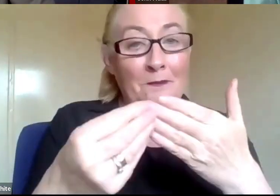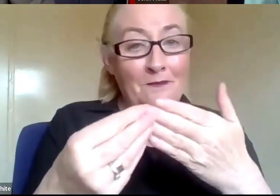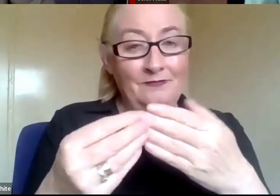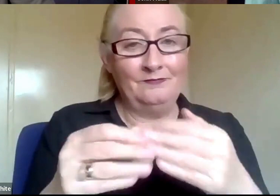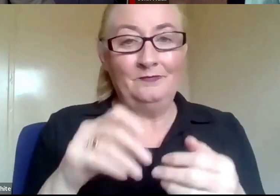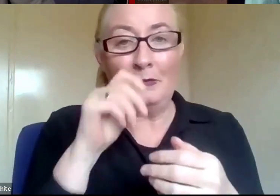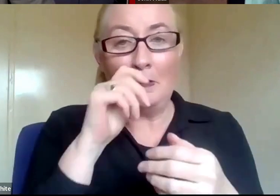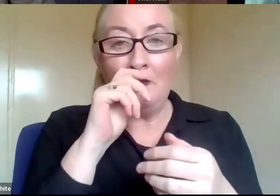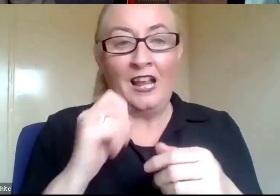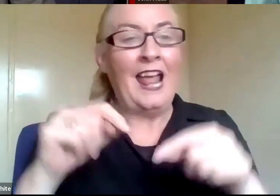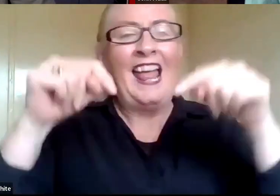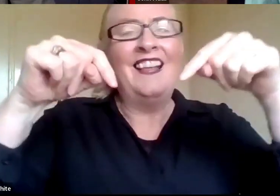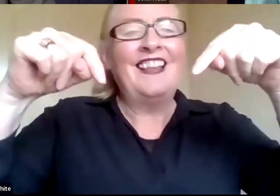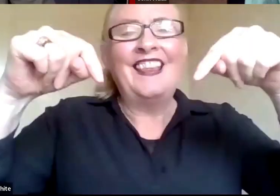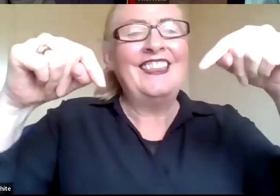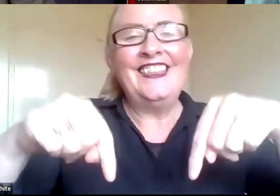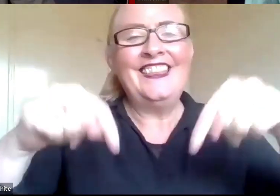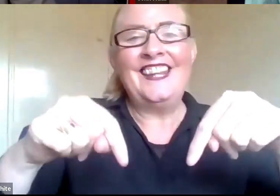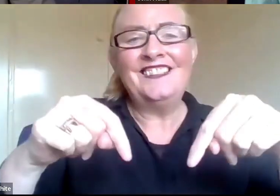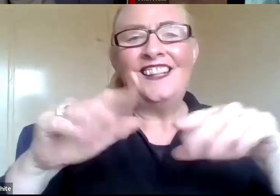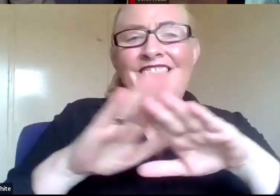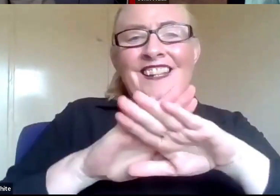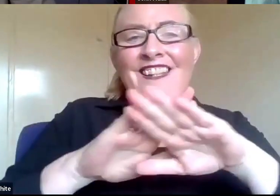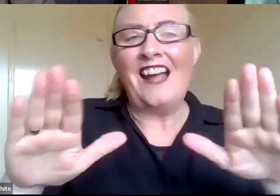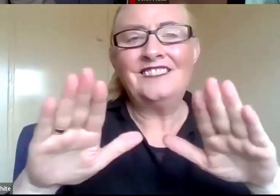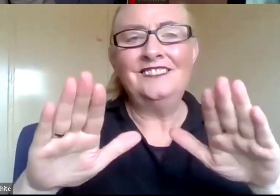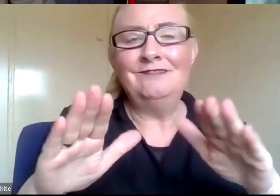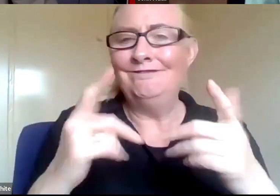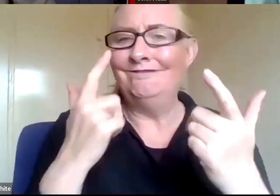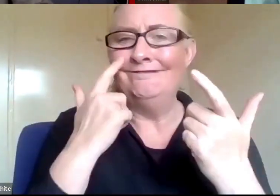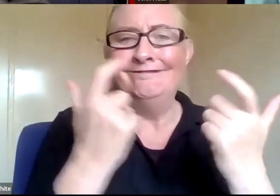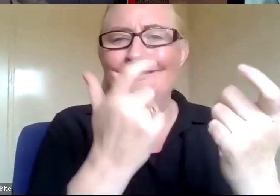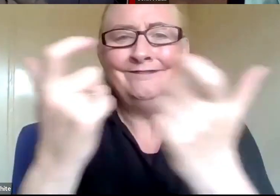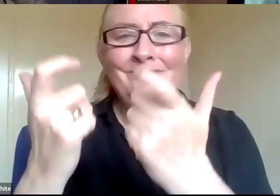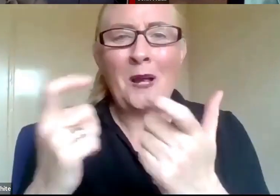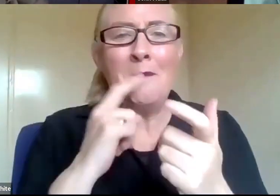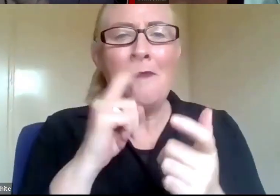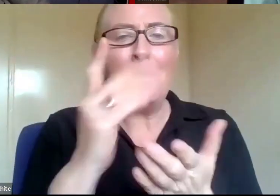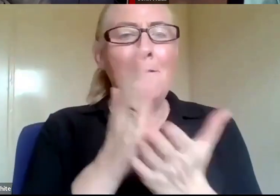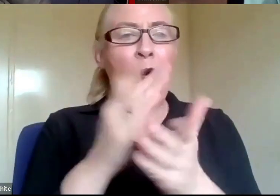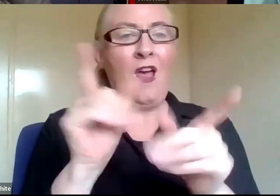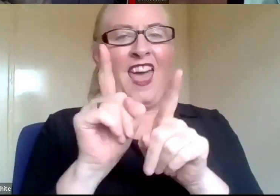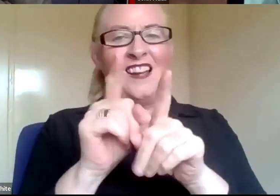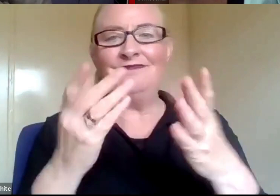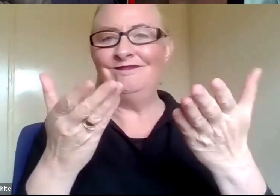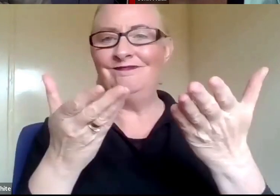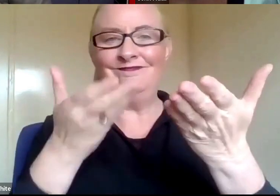Think of it more as a conversation with you personally,